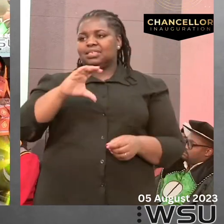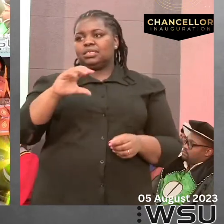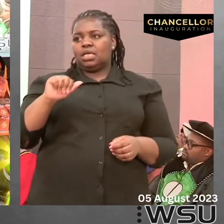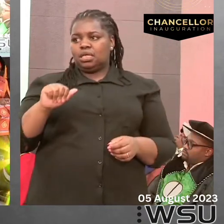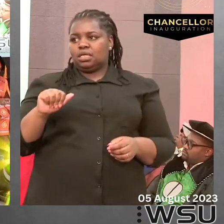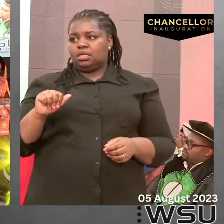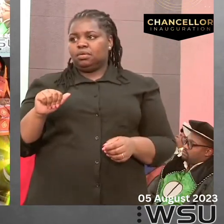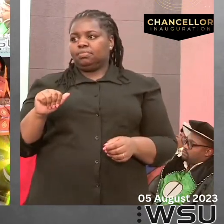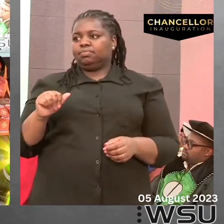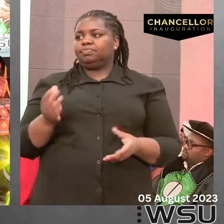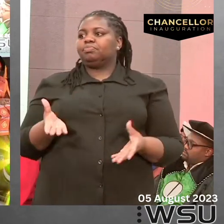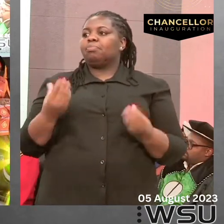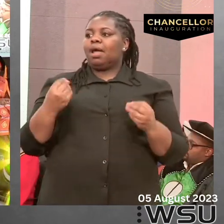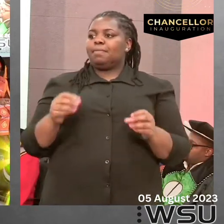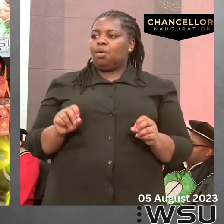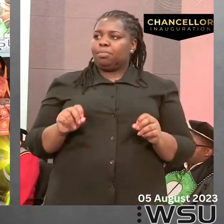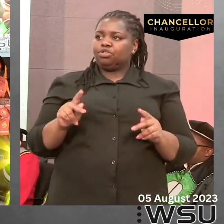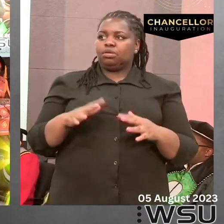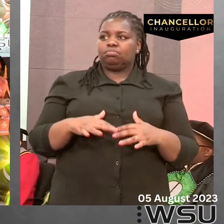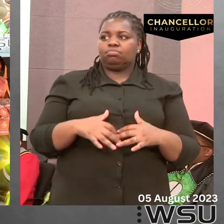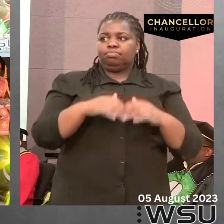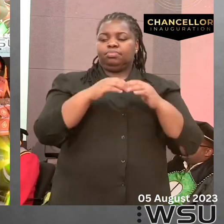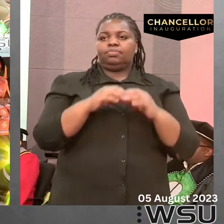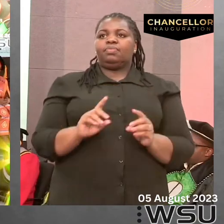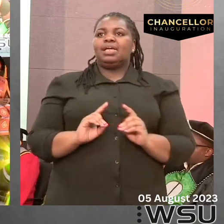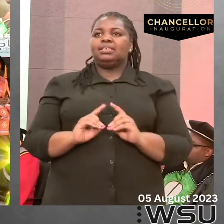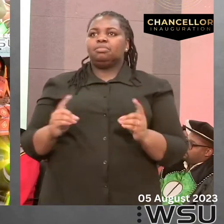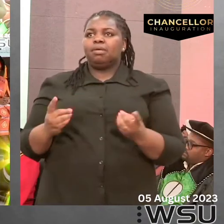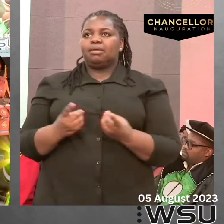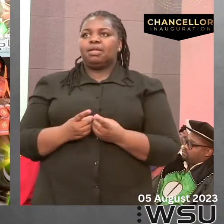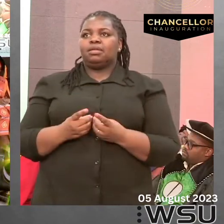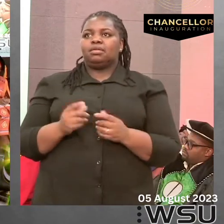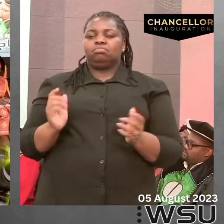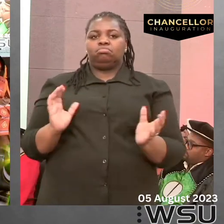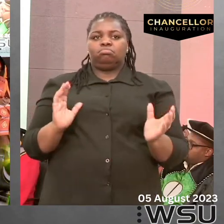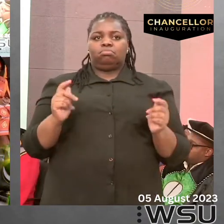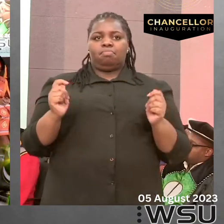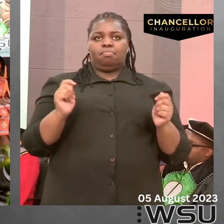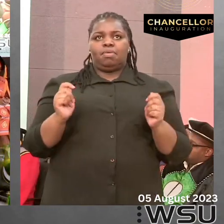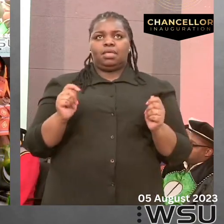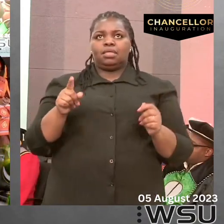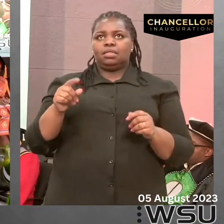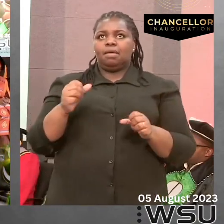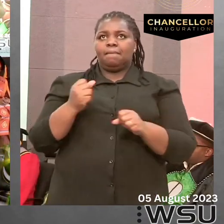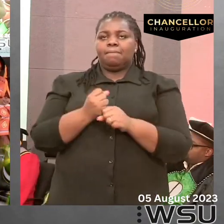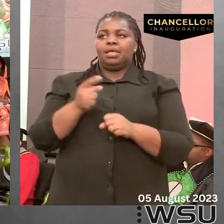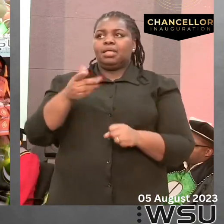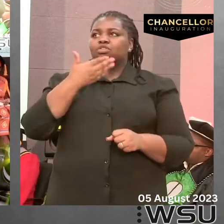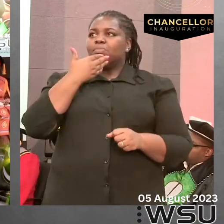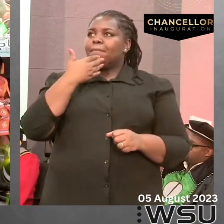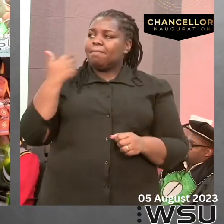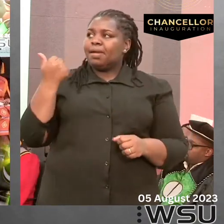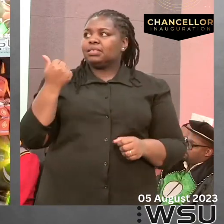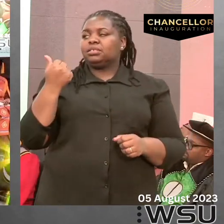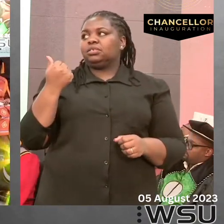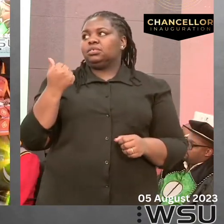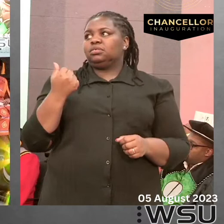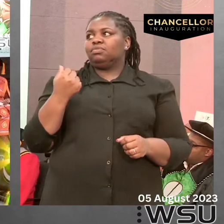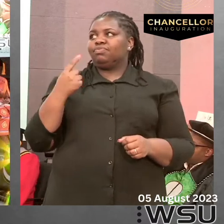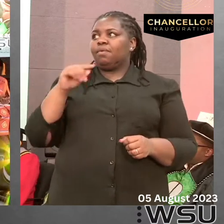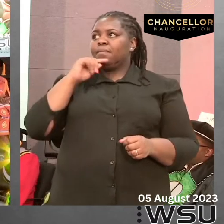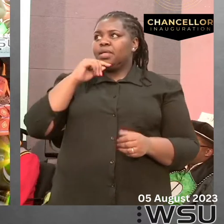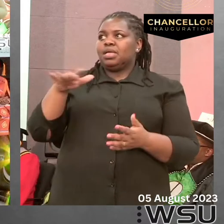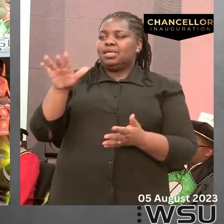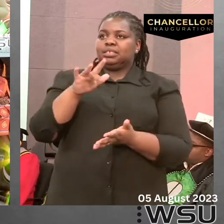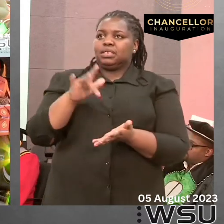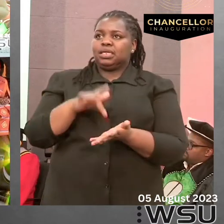accountant, you have got an opportunity to establish a department and shape it in the way that you believe best in terms of being a center